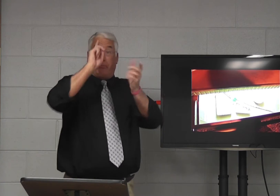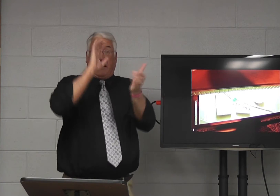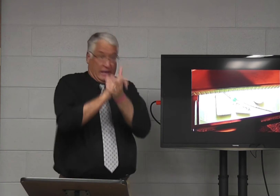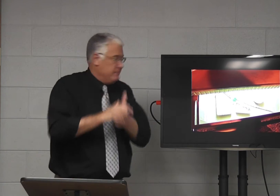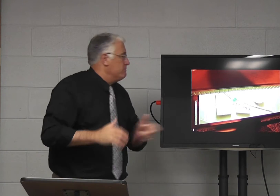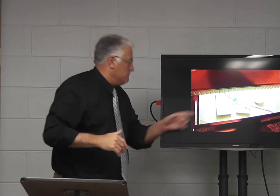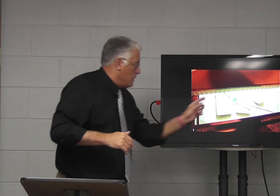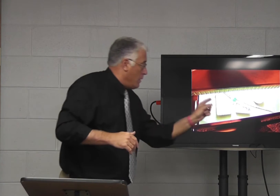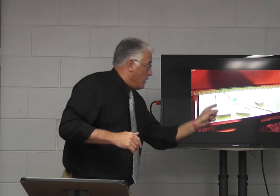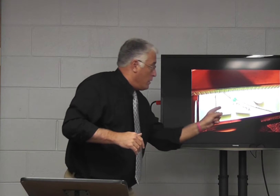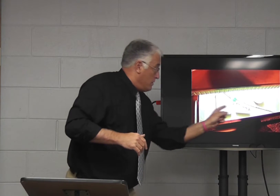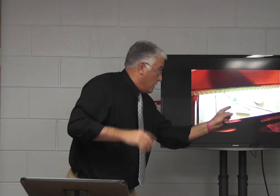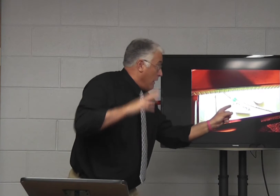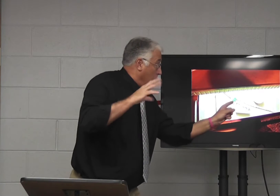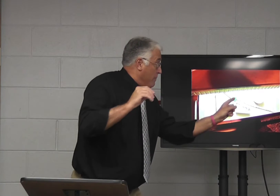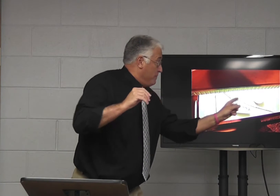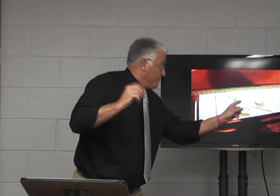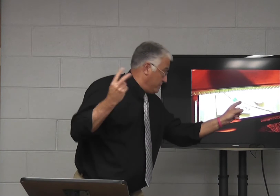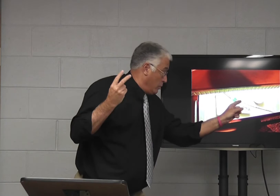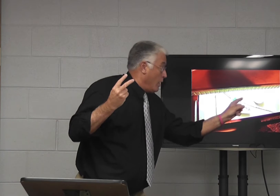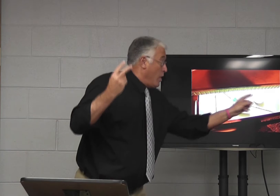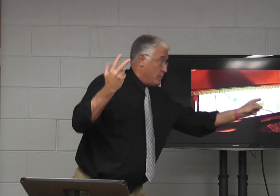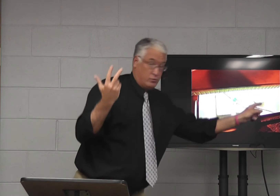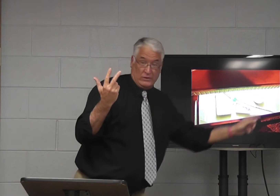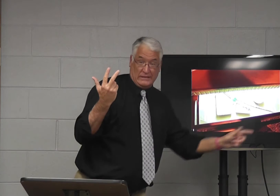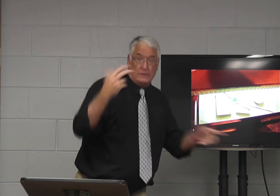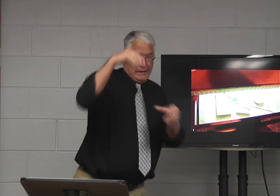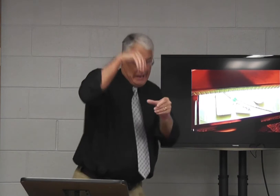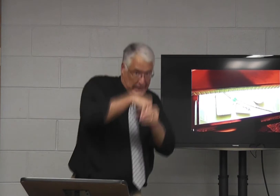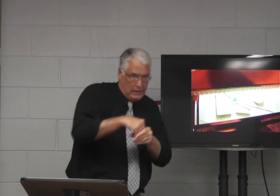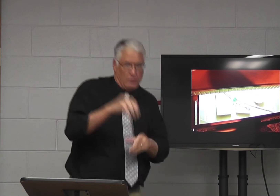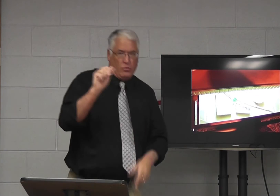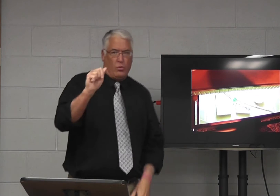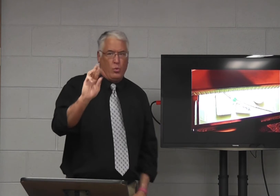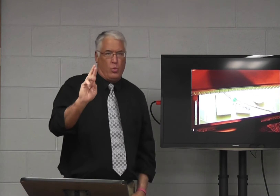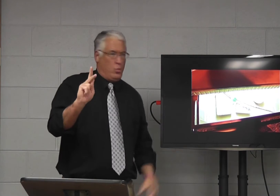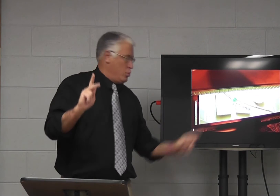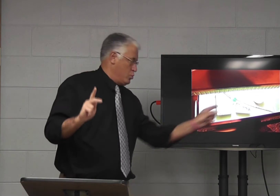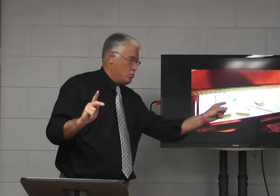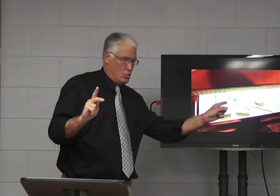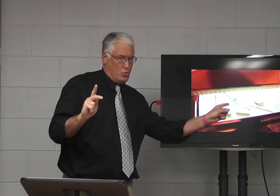us. So people believe that the tablets, the rod, and the manna were inside the ark.